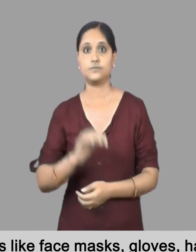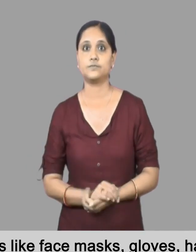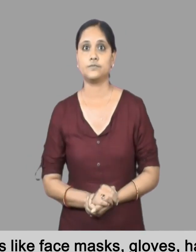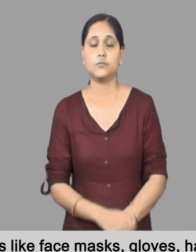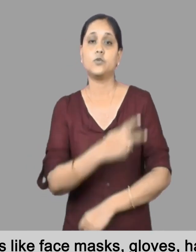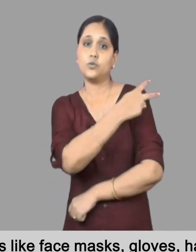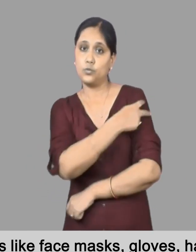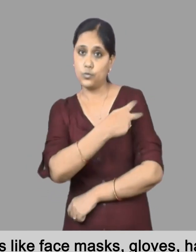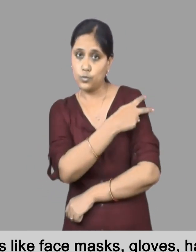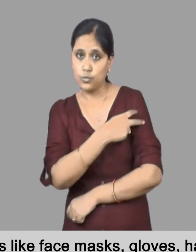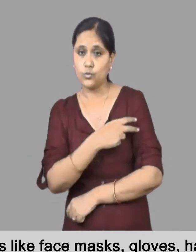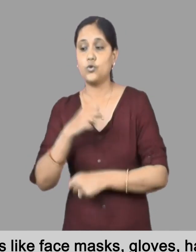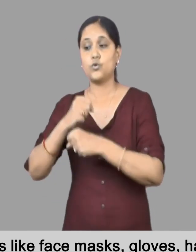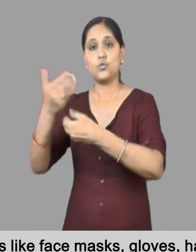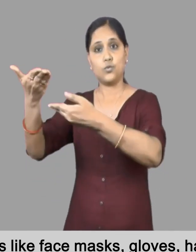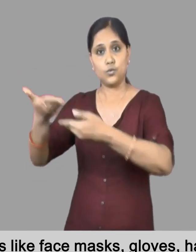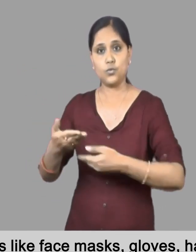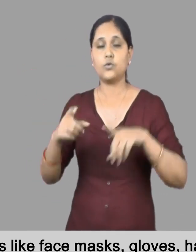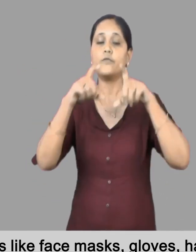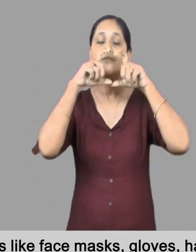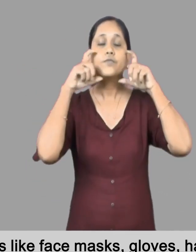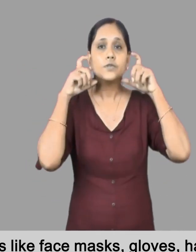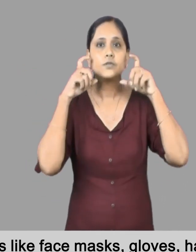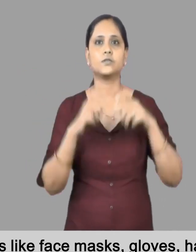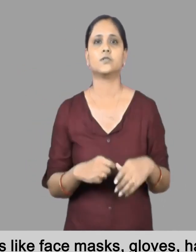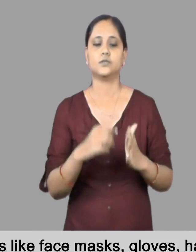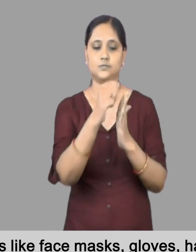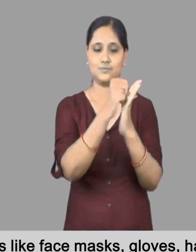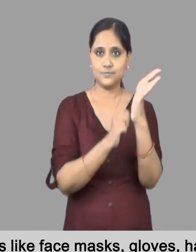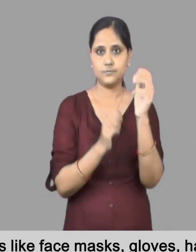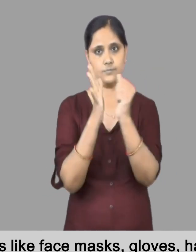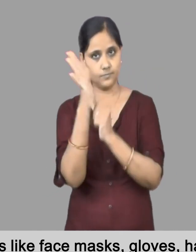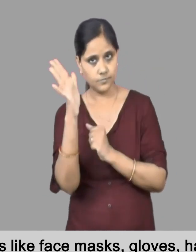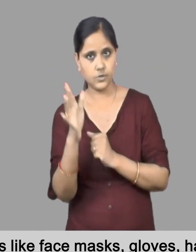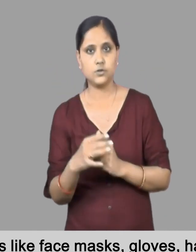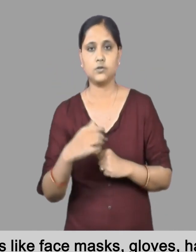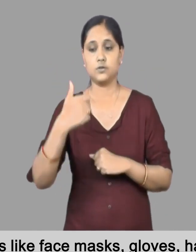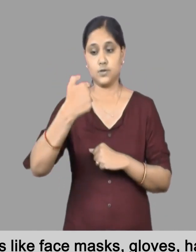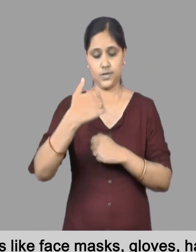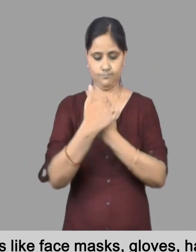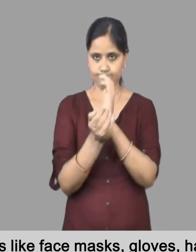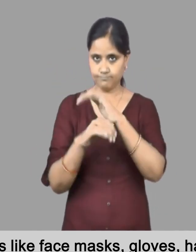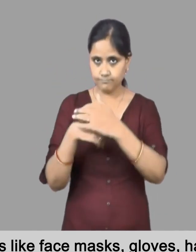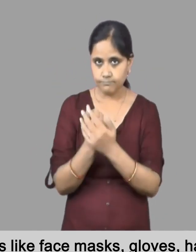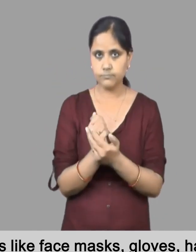3. Appropriate personal protection gears like face mask, gloves,